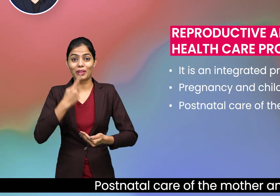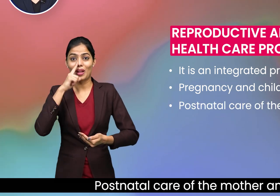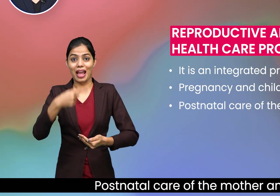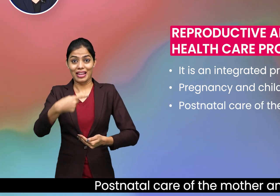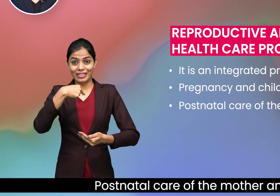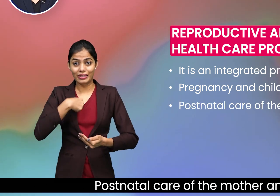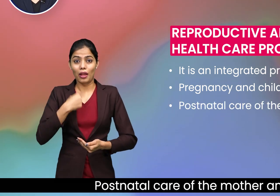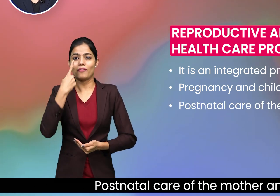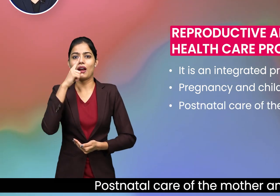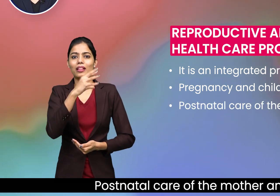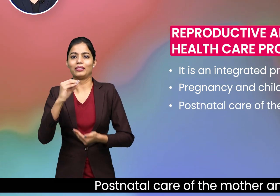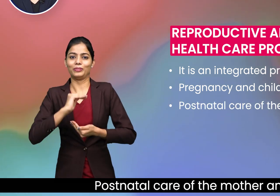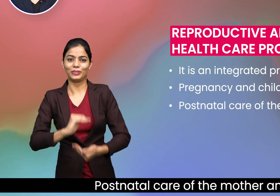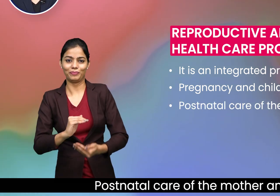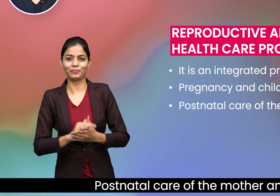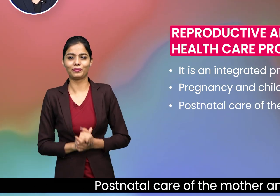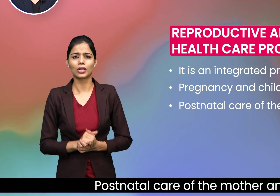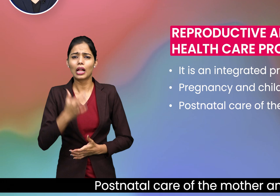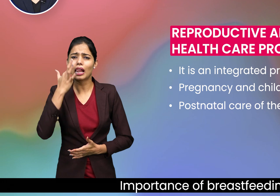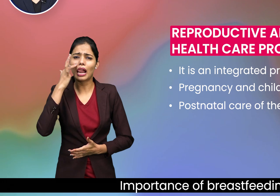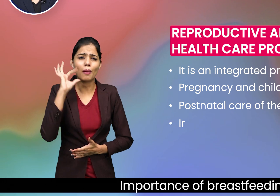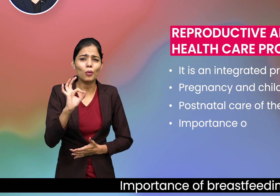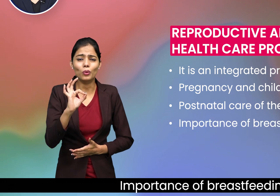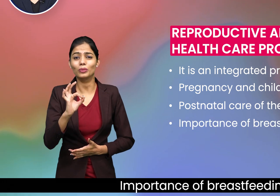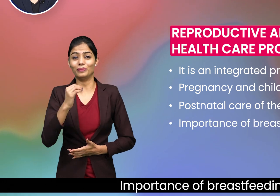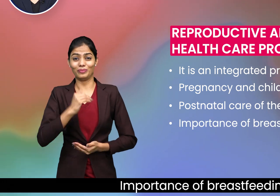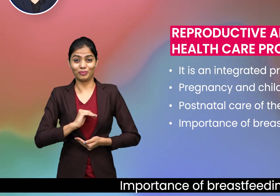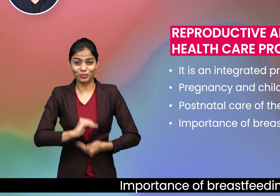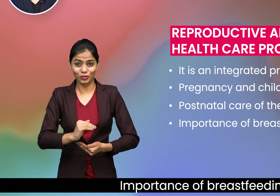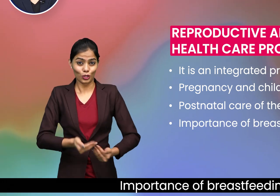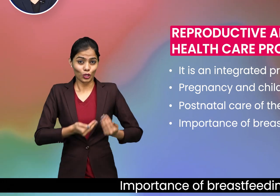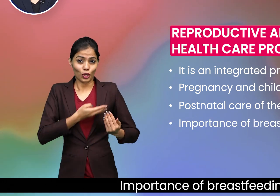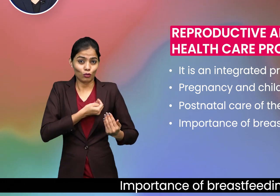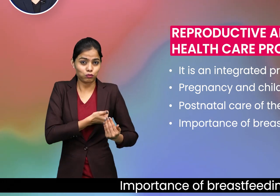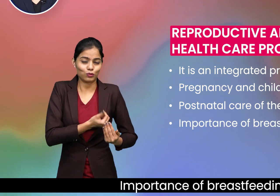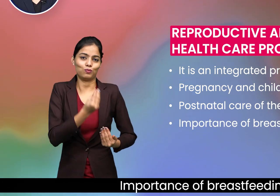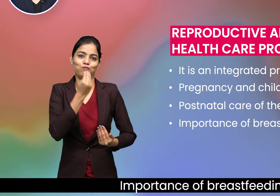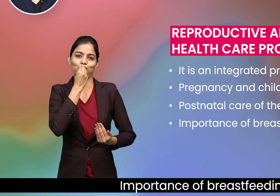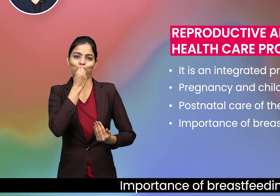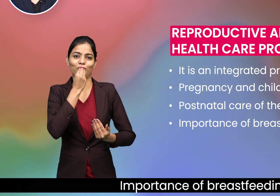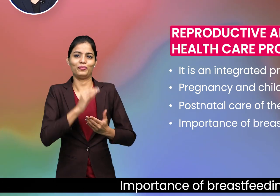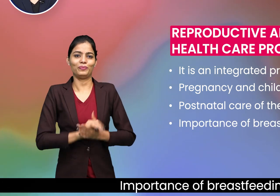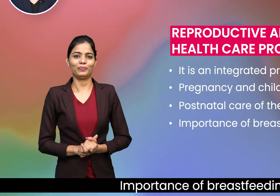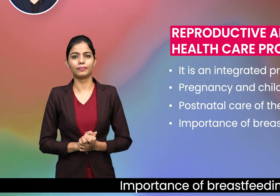care of the mother and child, importance of breastfeeding,